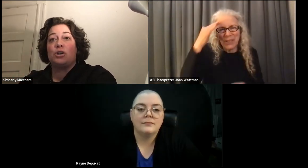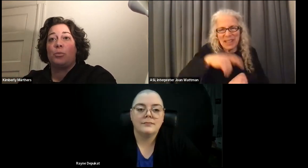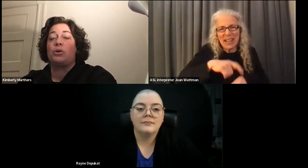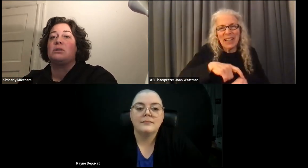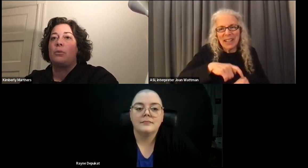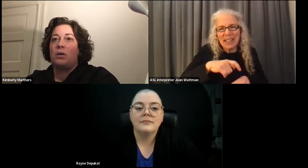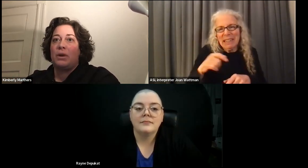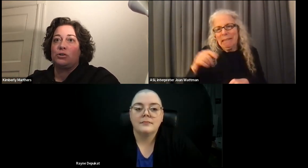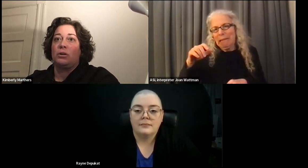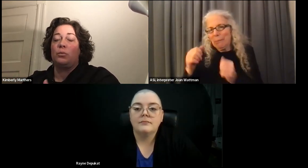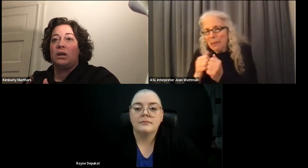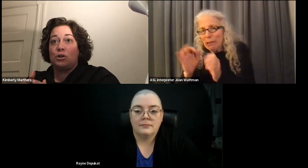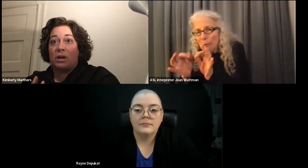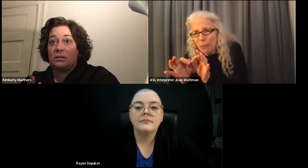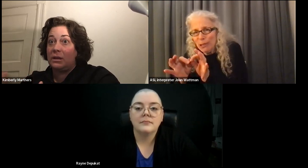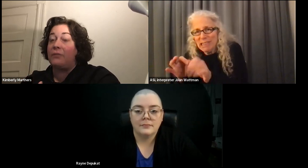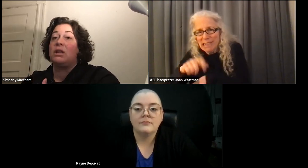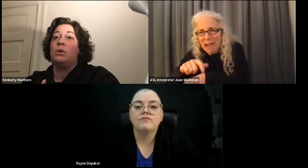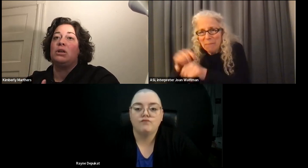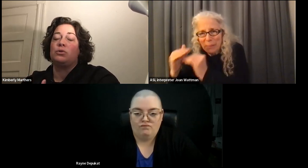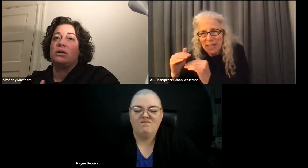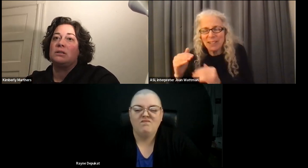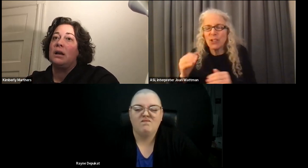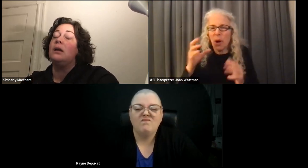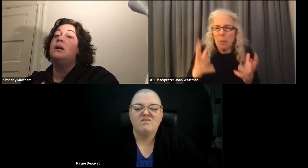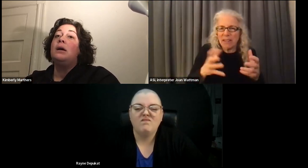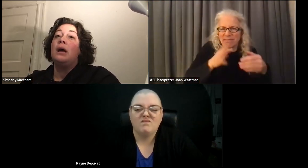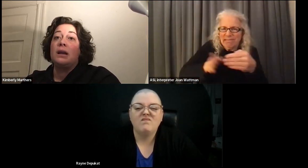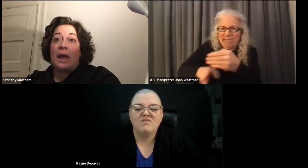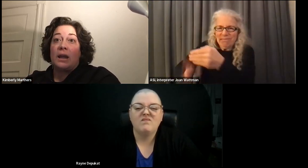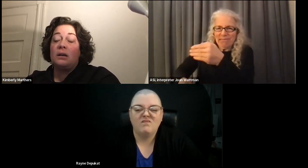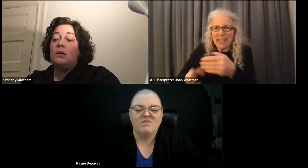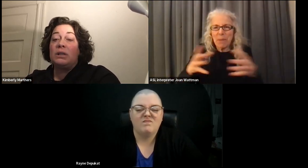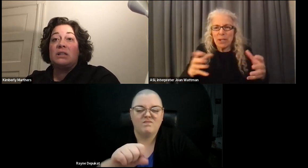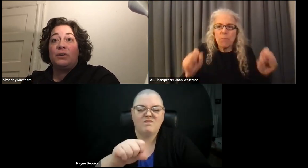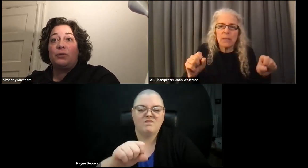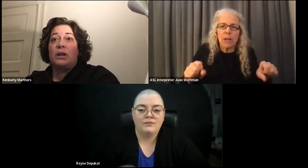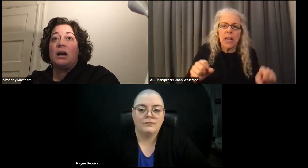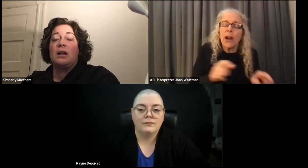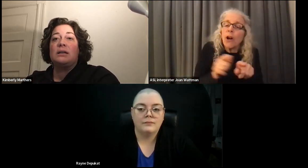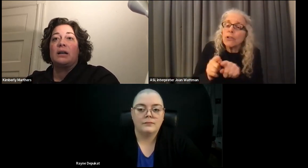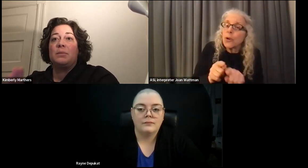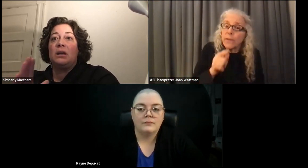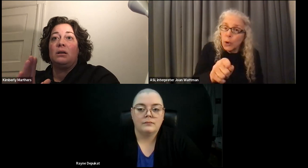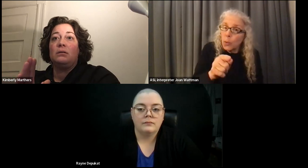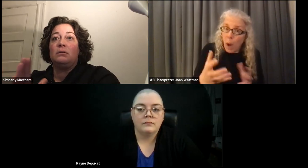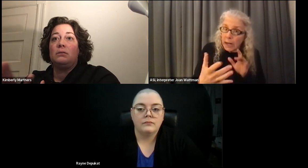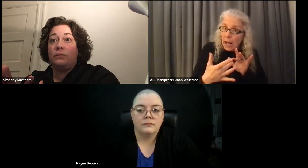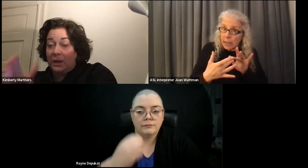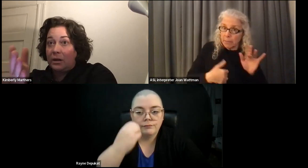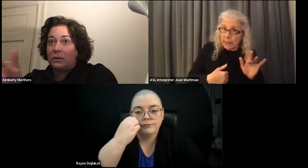with the interpreters, I want to make sure that we can address everything we need to address tonight. And again, please feel free to contact